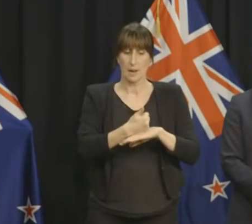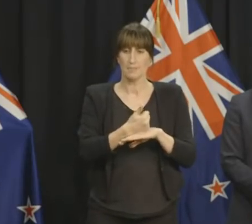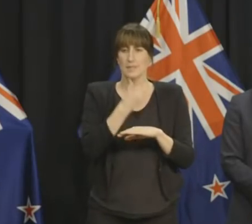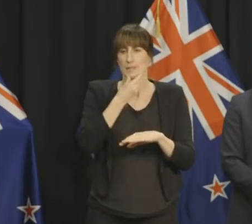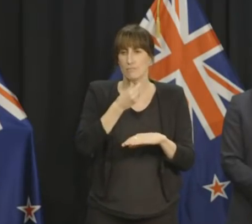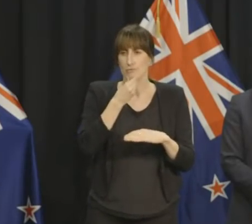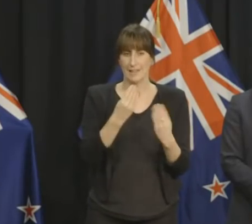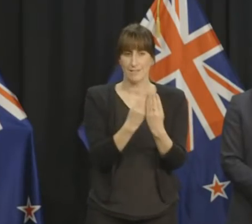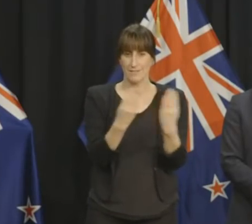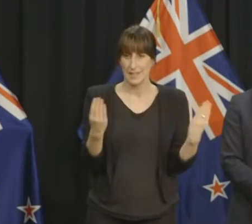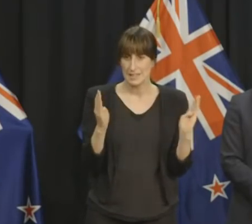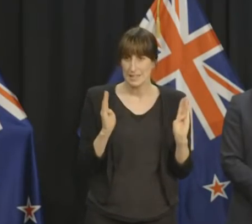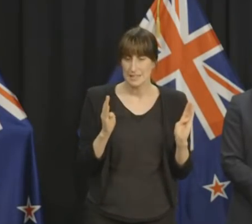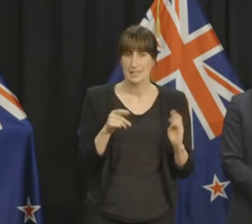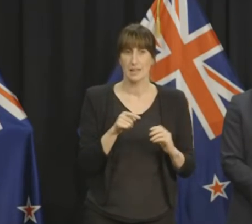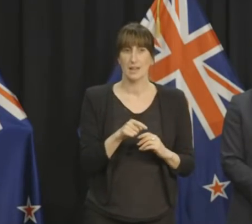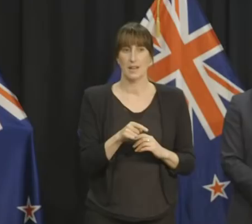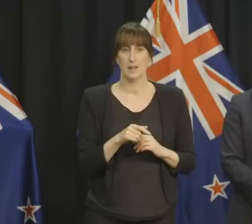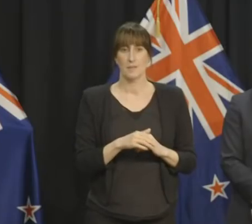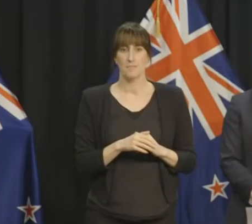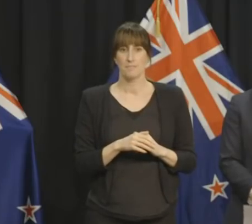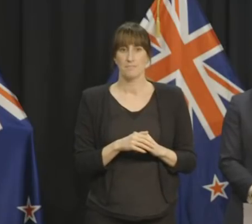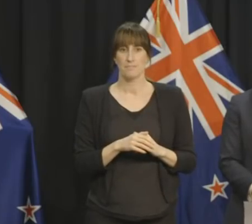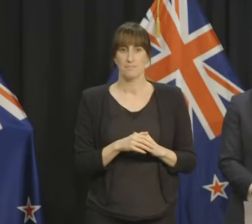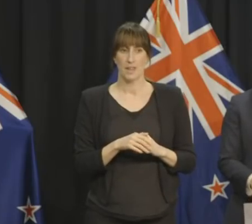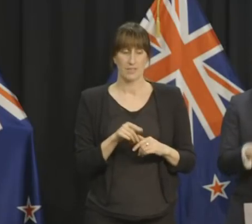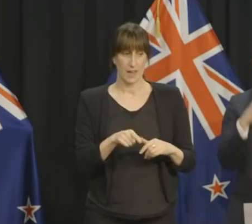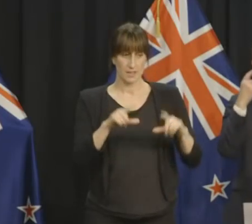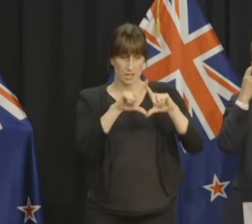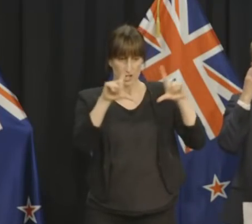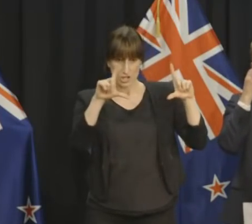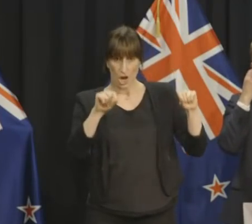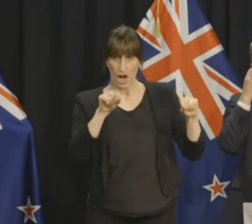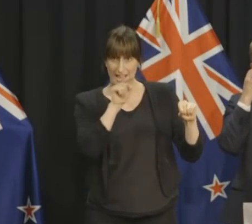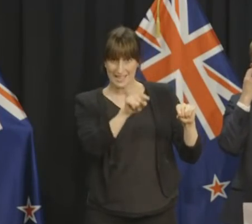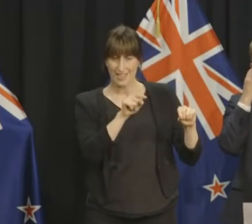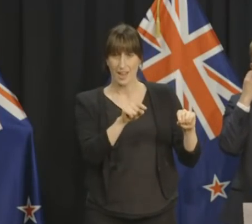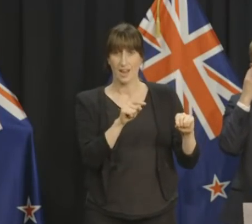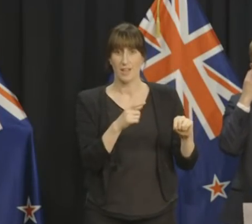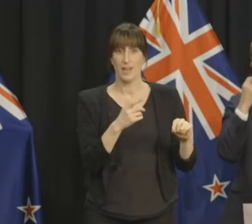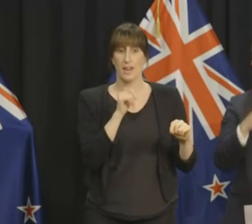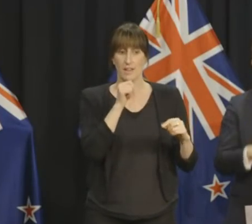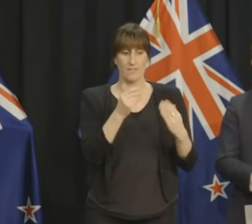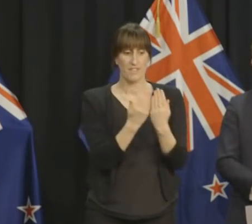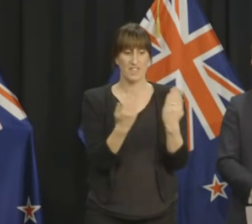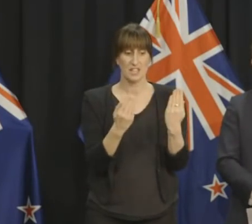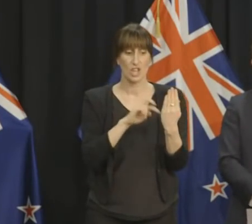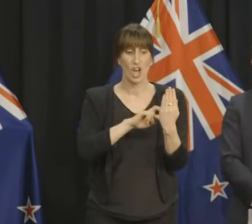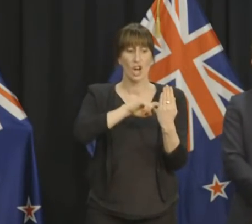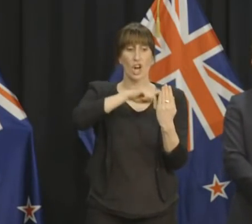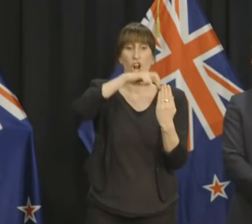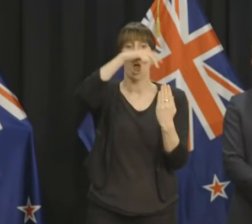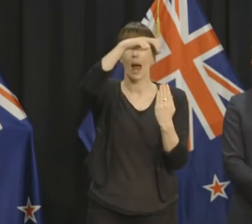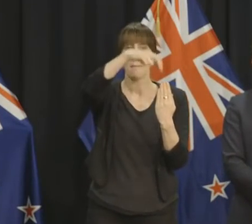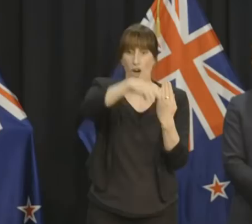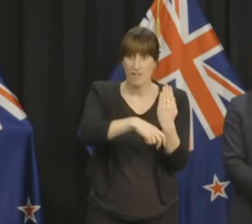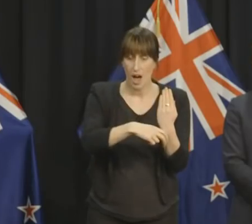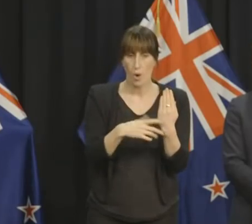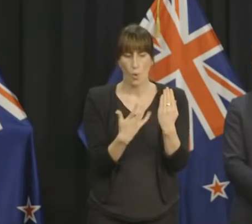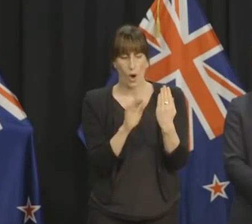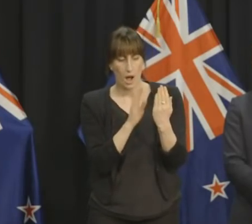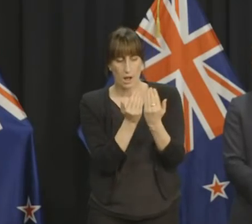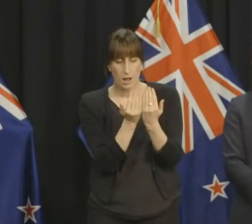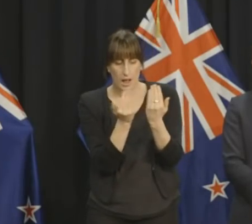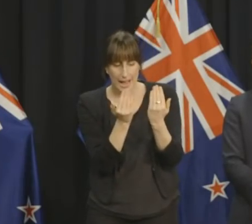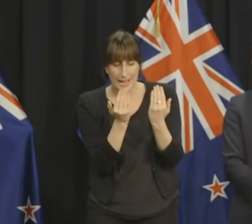arrangements in place. It's clear that, and they are typically signposted, that that climbing over or finding a small gap in that